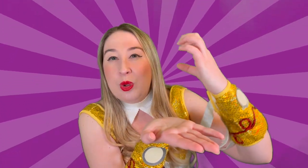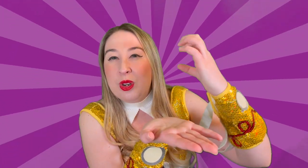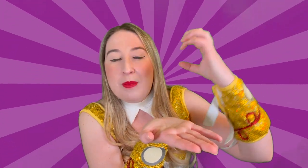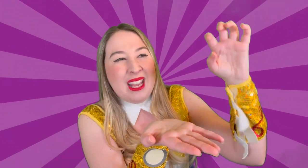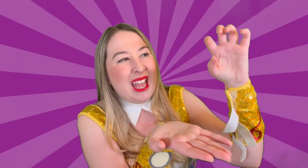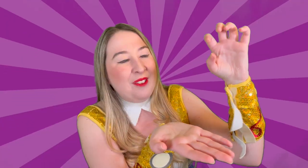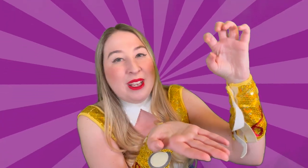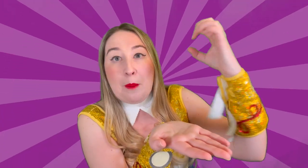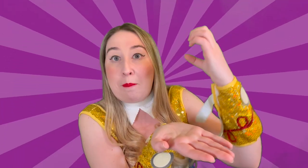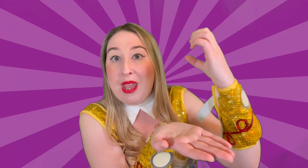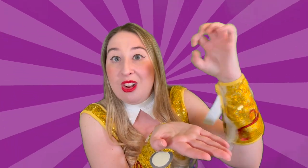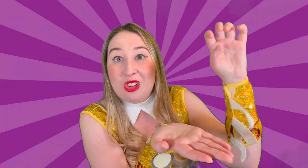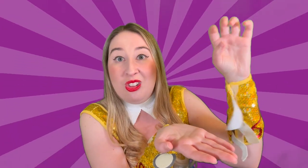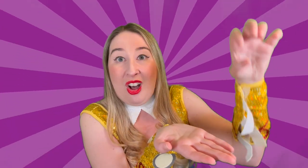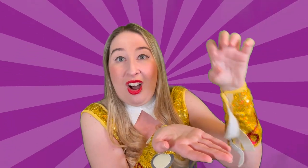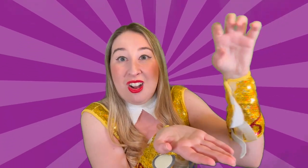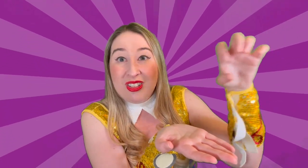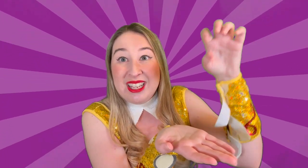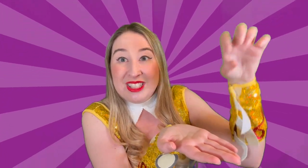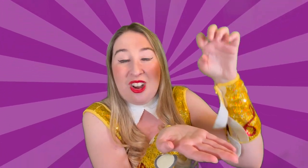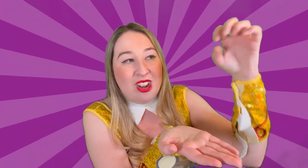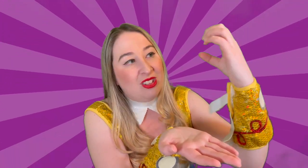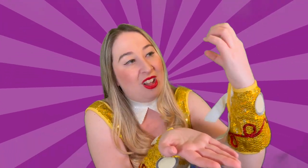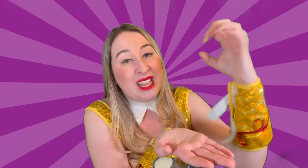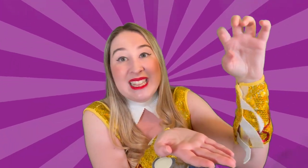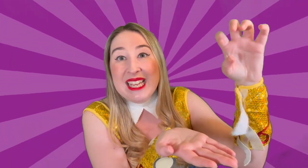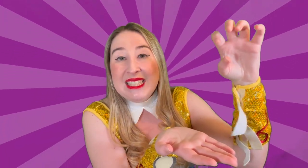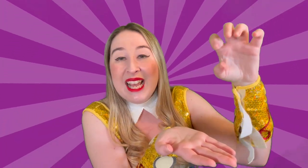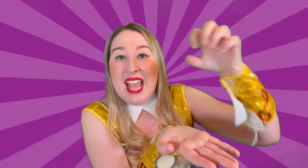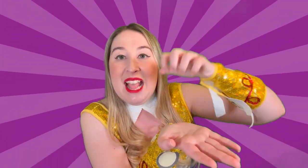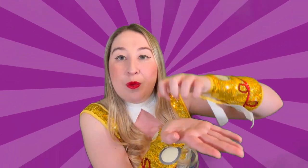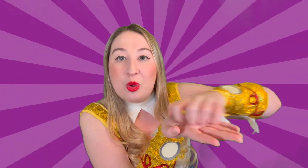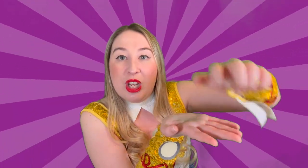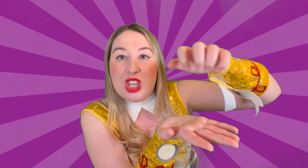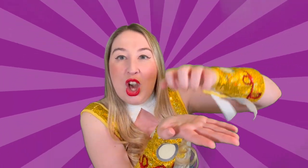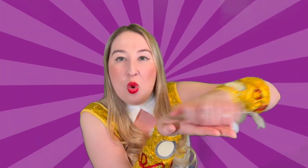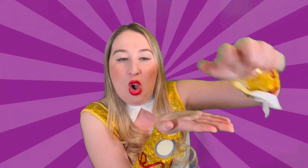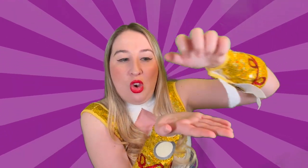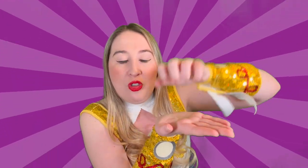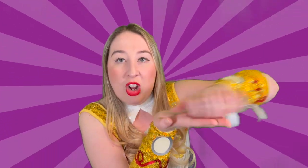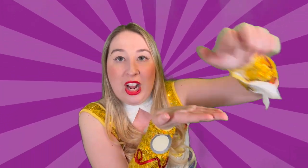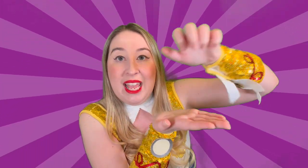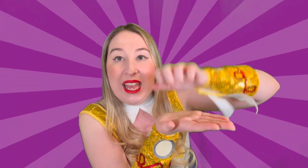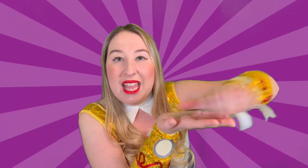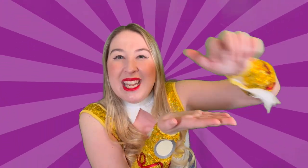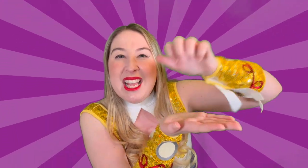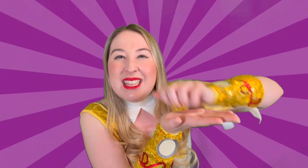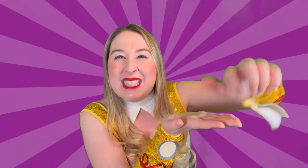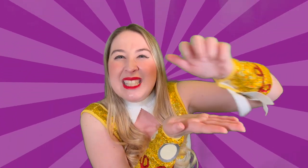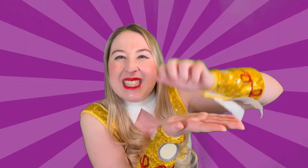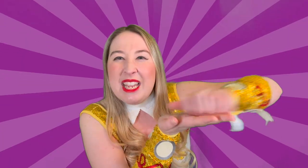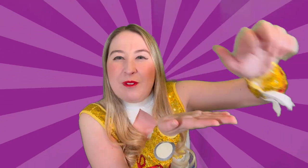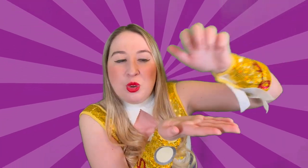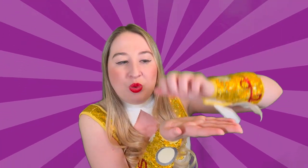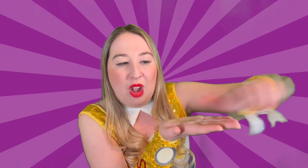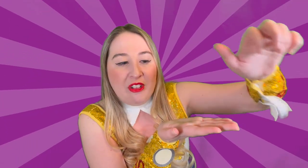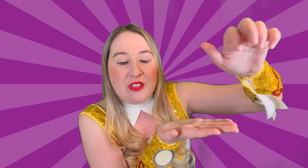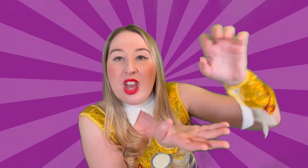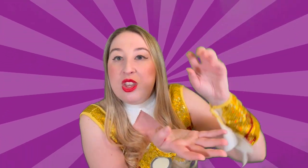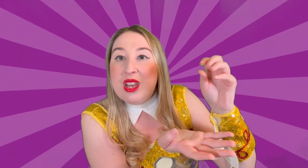going to make kind of like a bear claw or like a dog claw like this, and then we're going to go over our hand. That's the sign for rough. You can